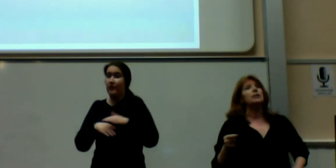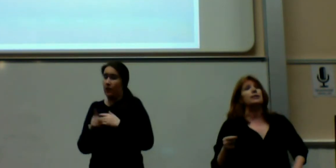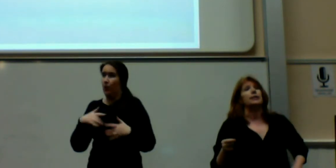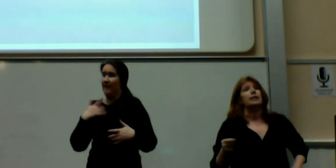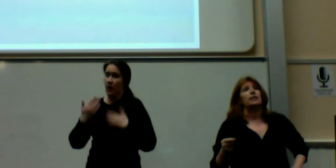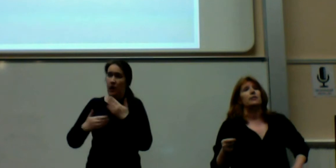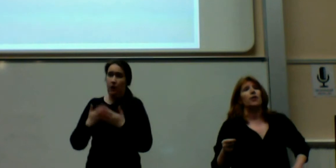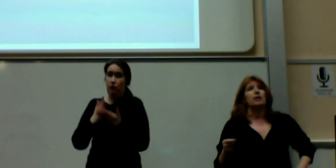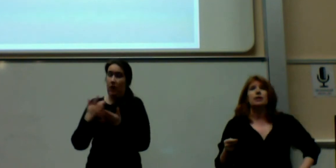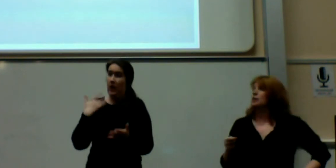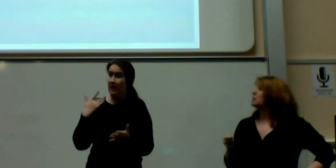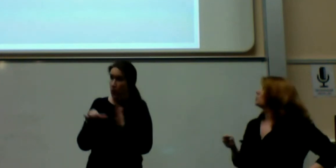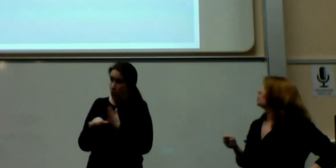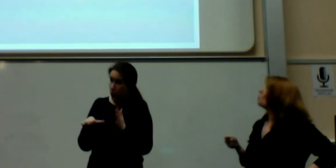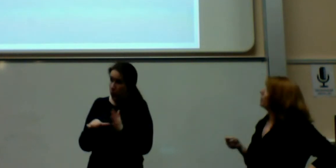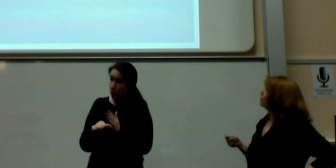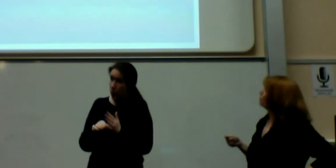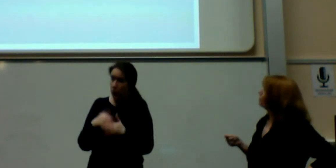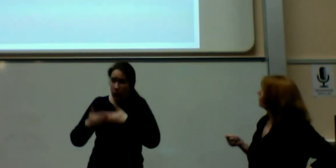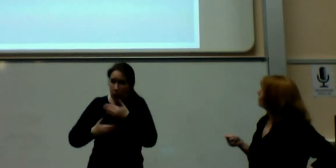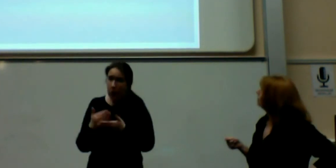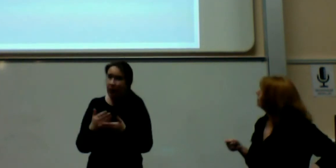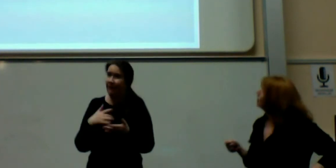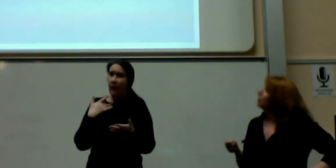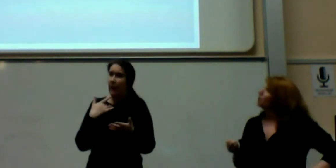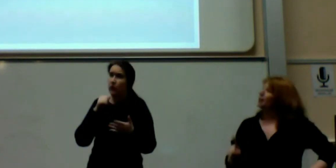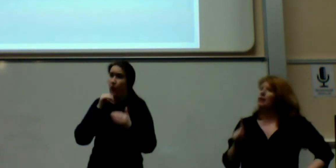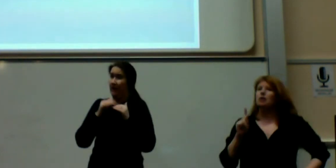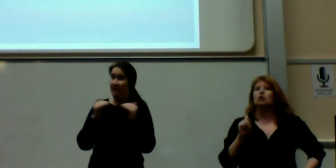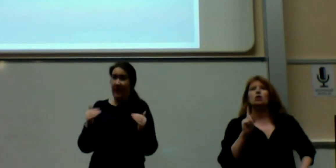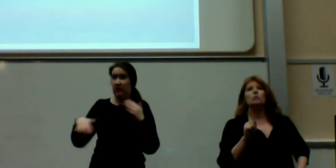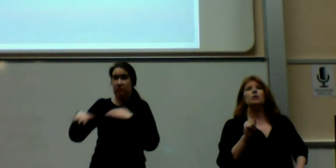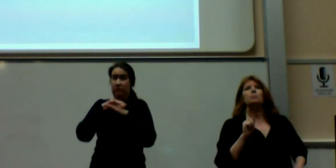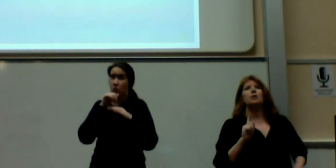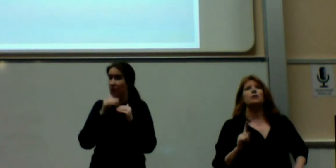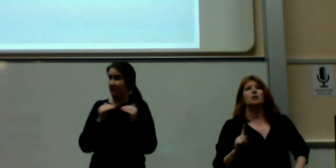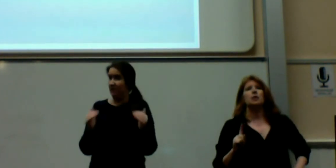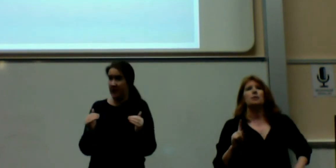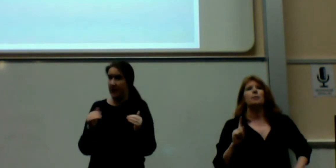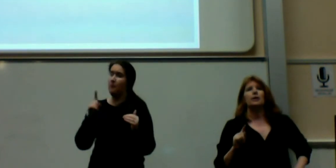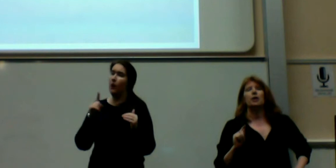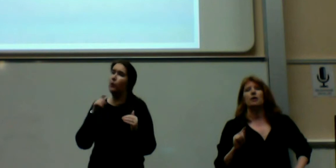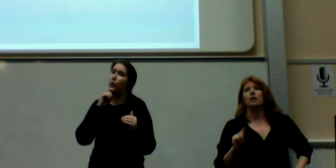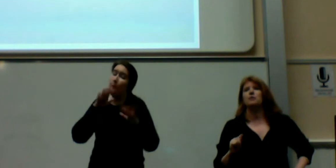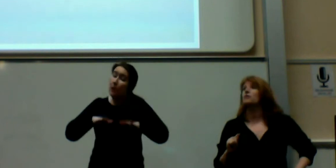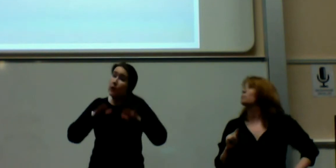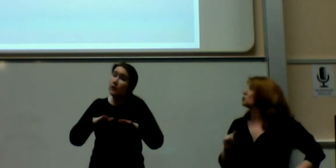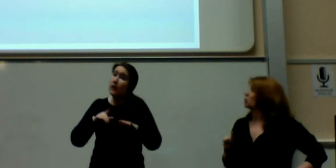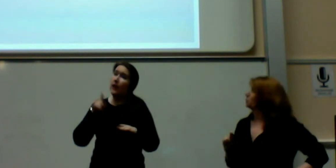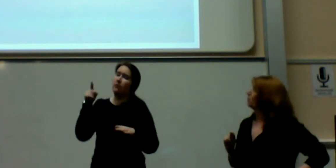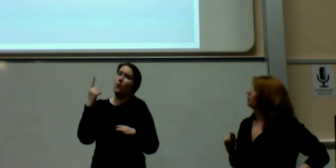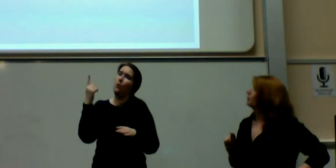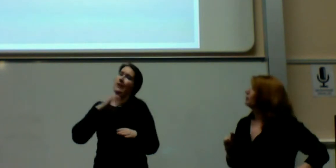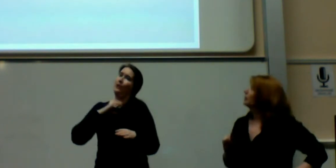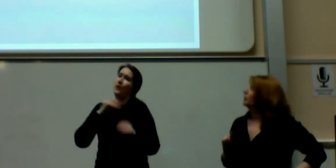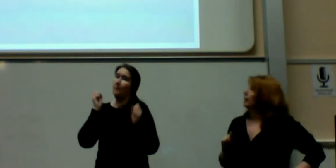difficult. He's finding things to be quite unfair, but he's shown mercy by the character of the